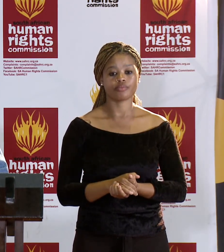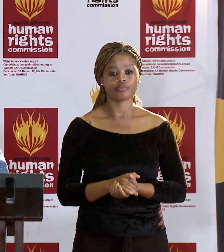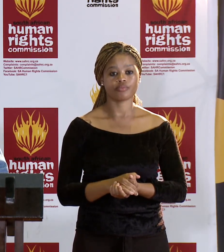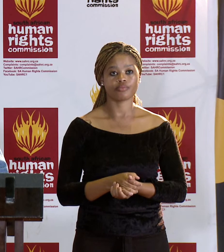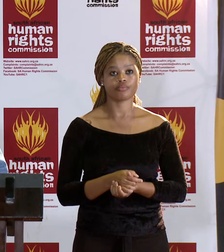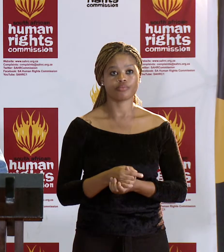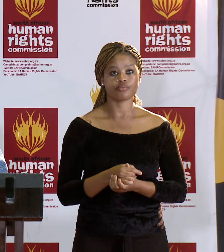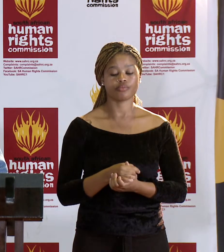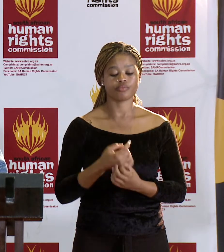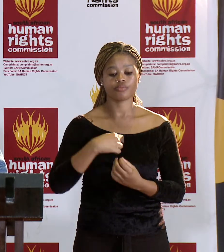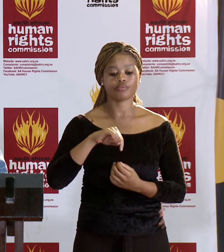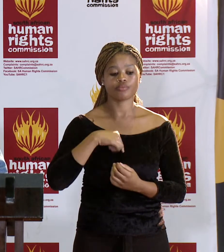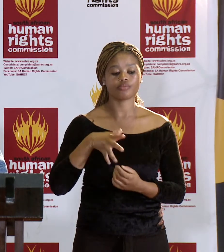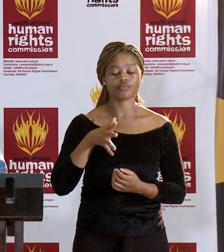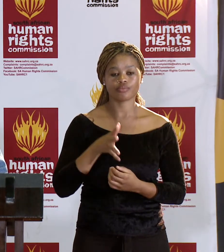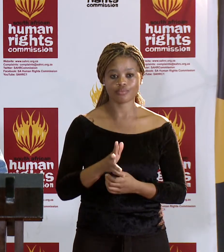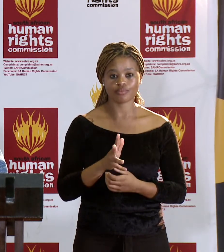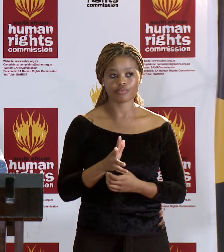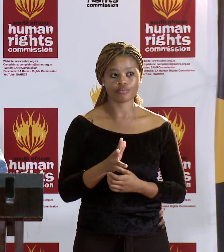And we want